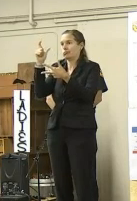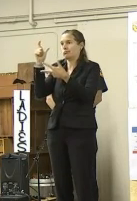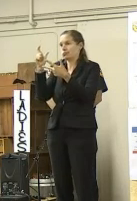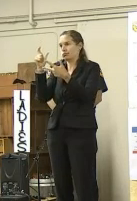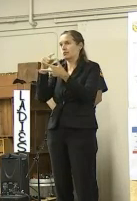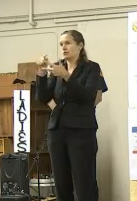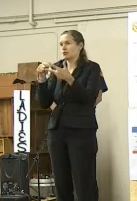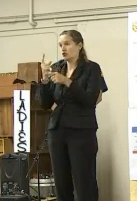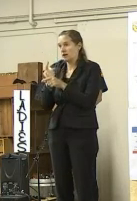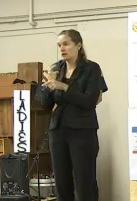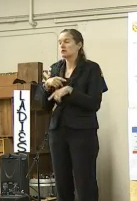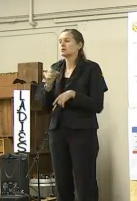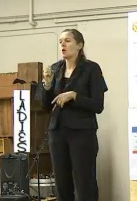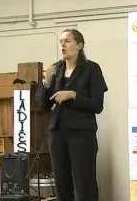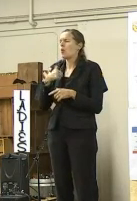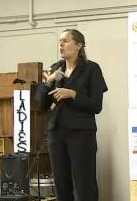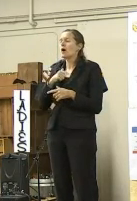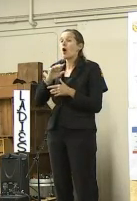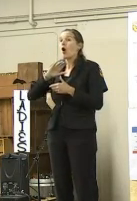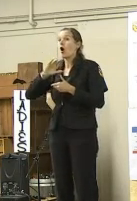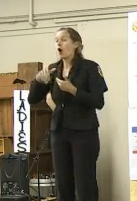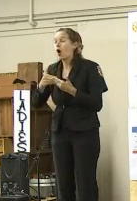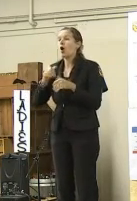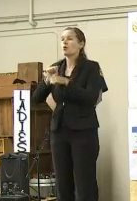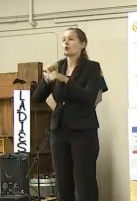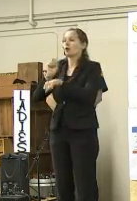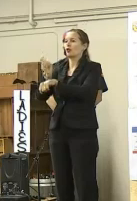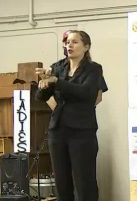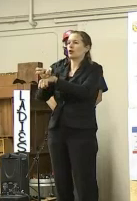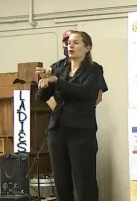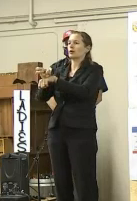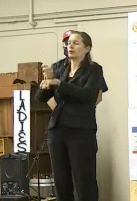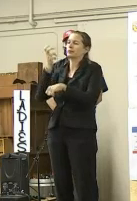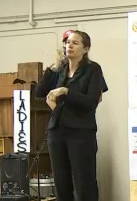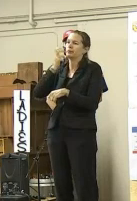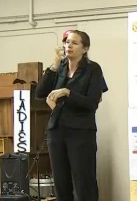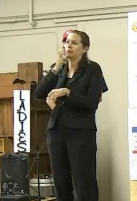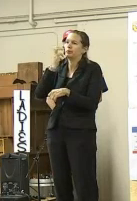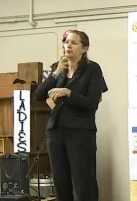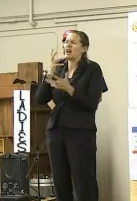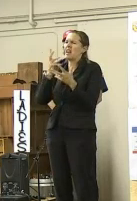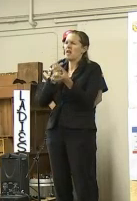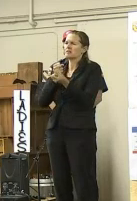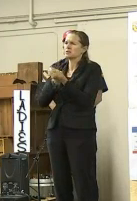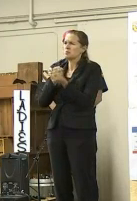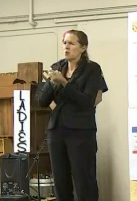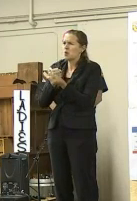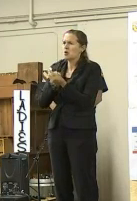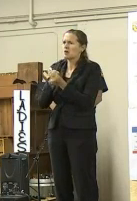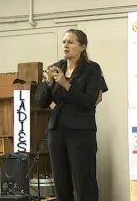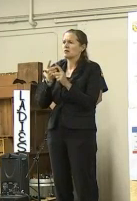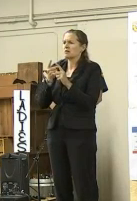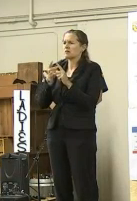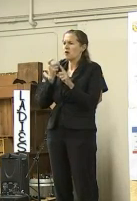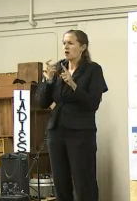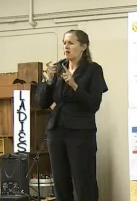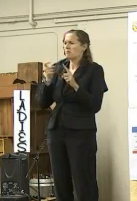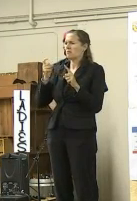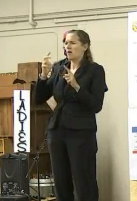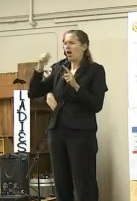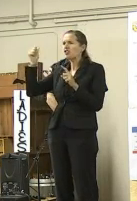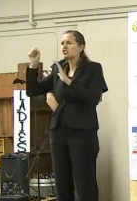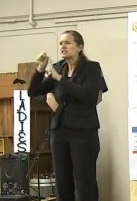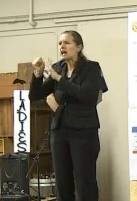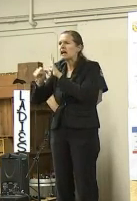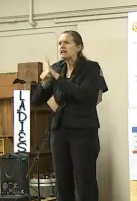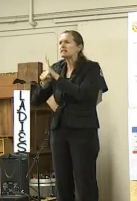California are working incredibly hard. We've gotten so much support from outside of the area, outside of the state. You